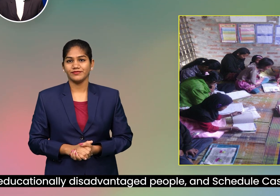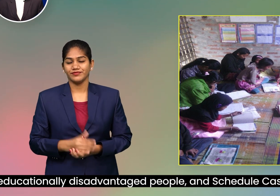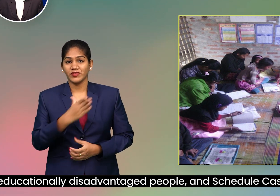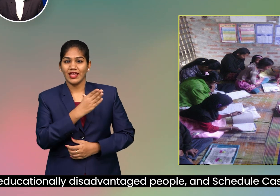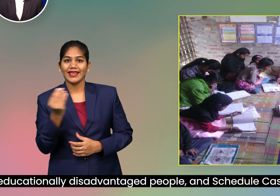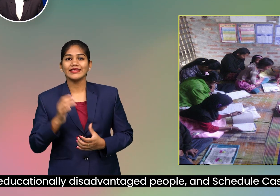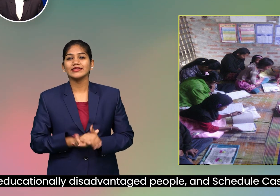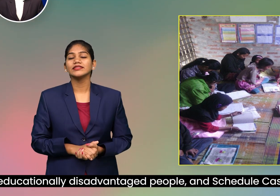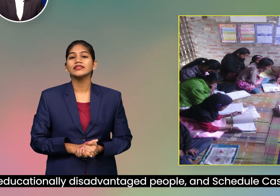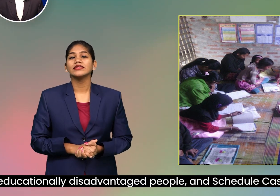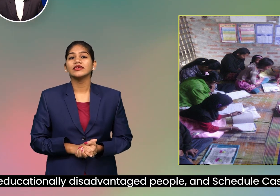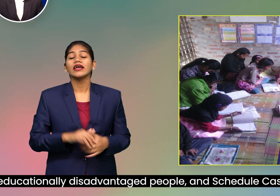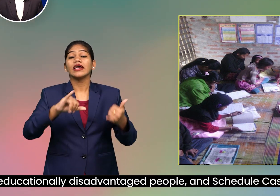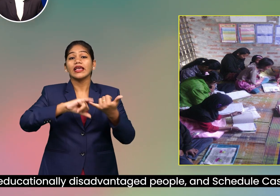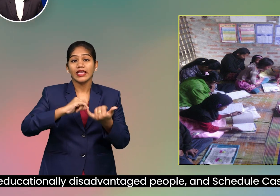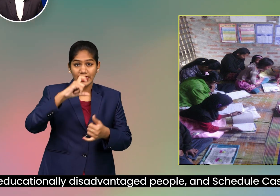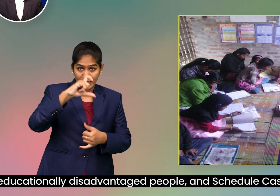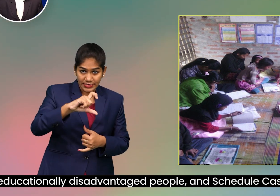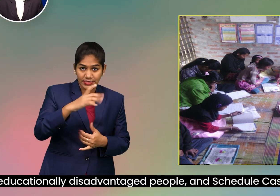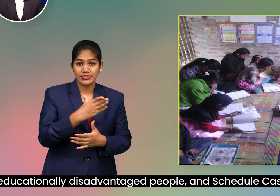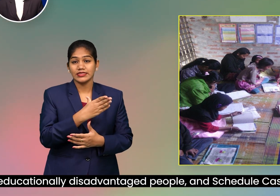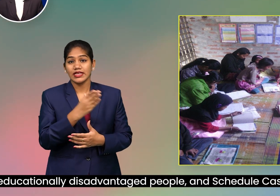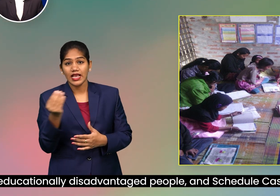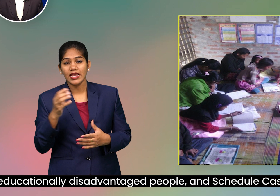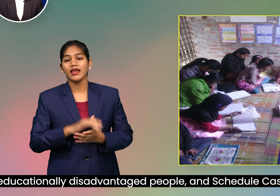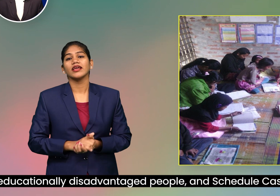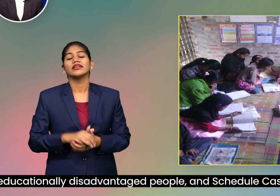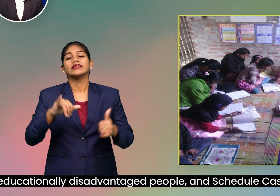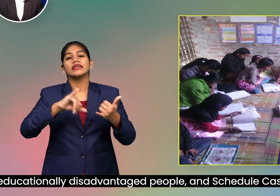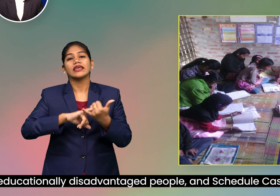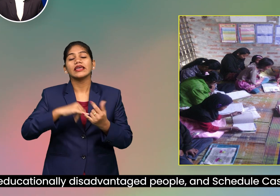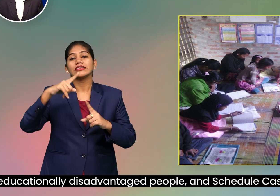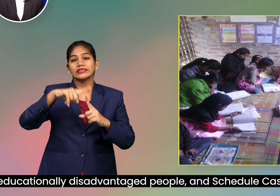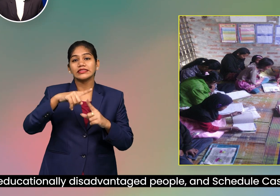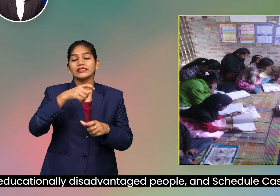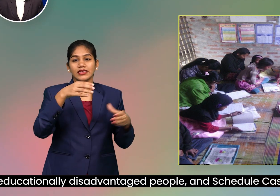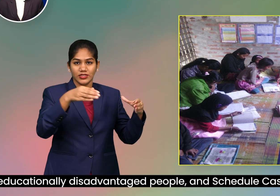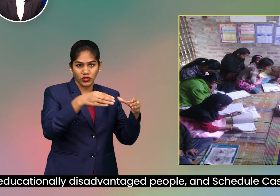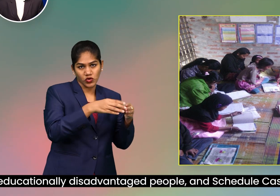and scheduled castes and scheduled tribes.